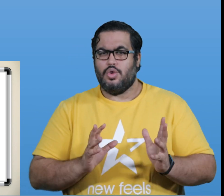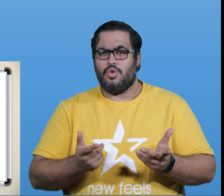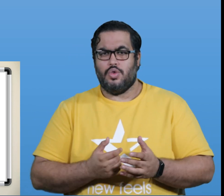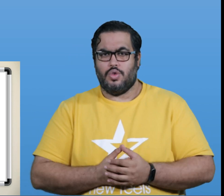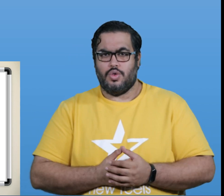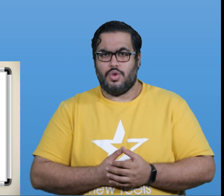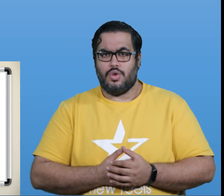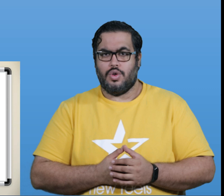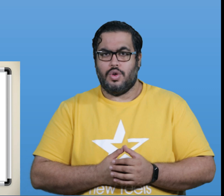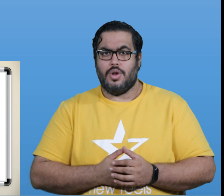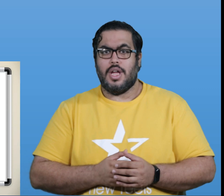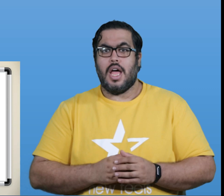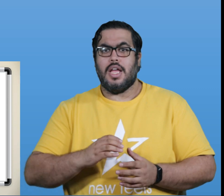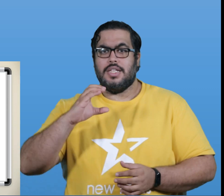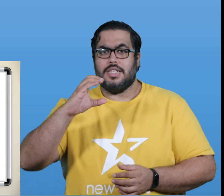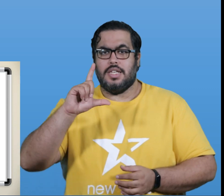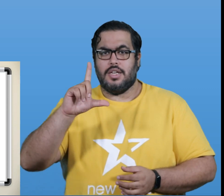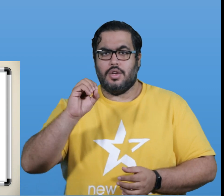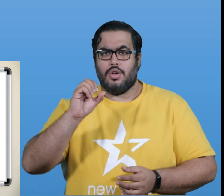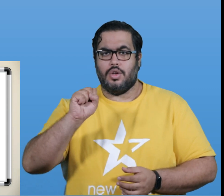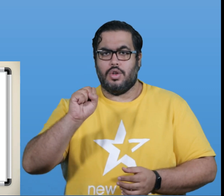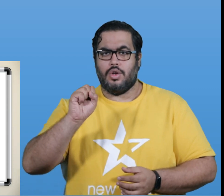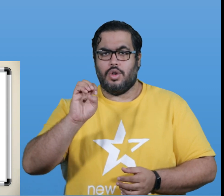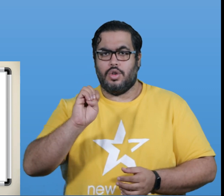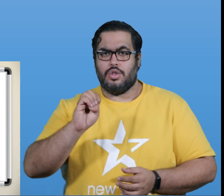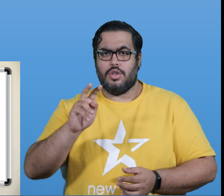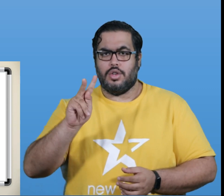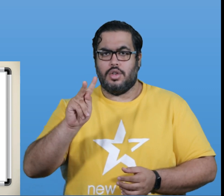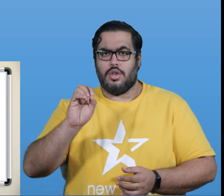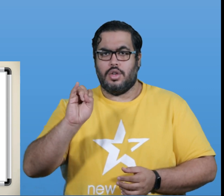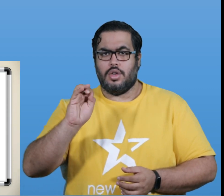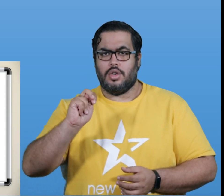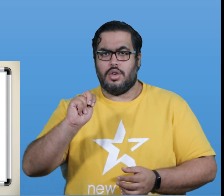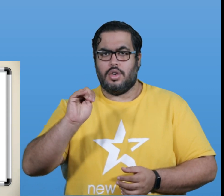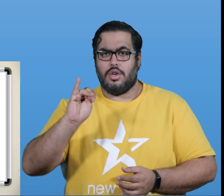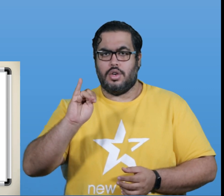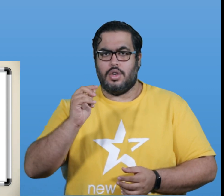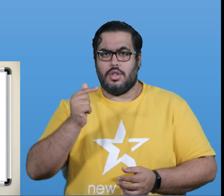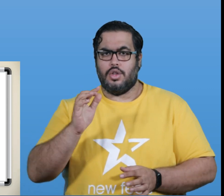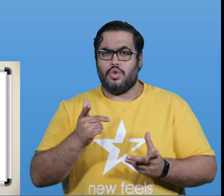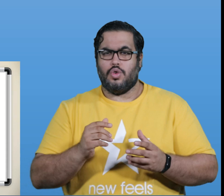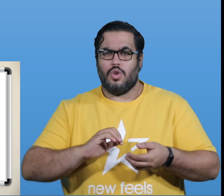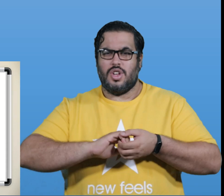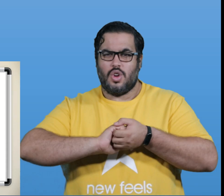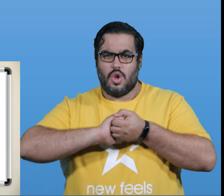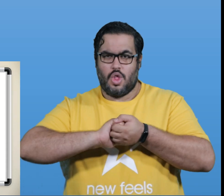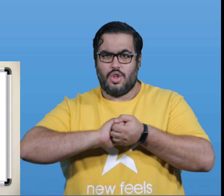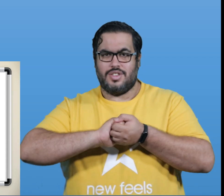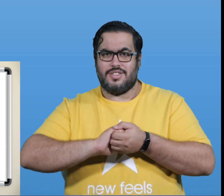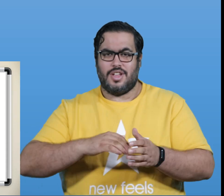team always win because they are related to each other, they know each other, they understand each other. That's why they always win. Question number